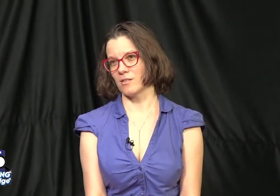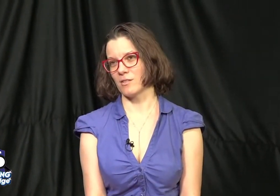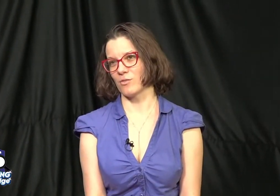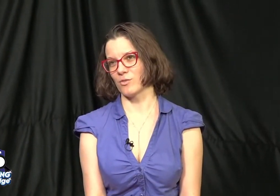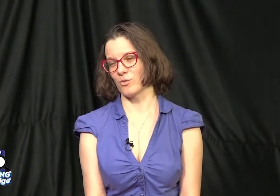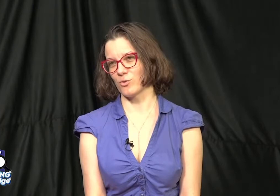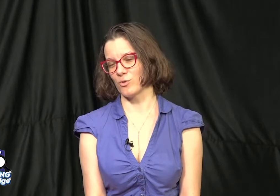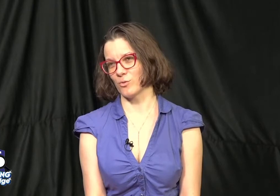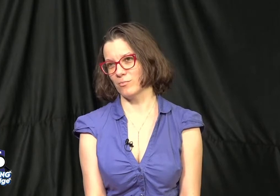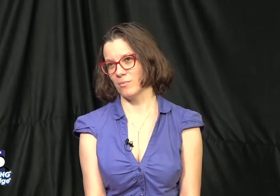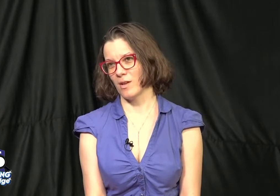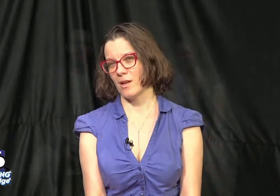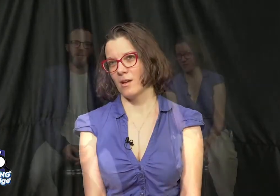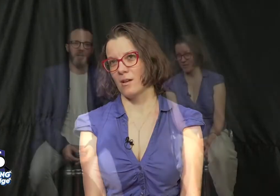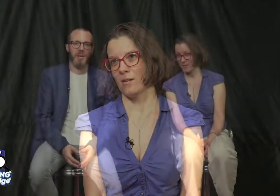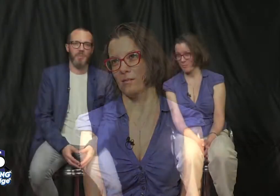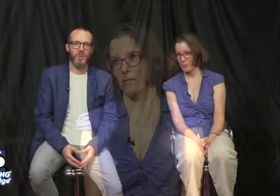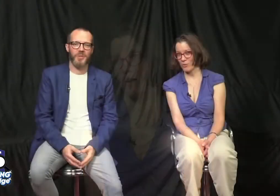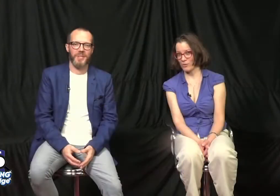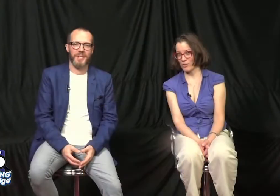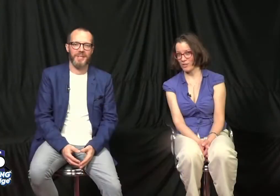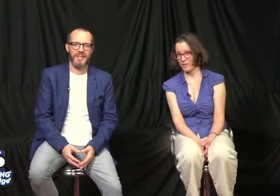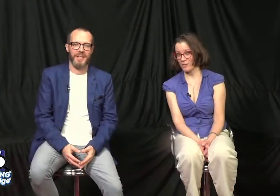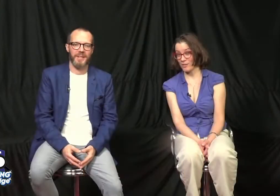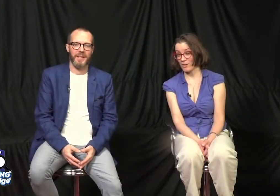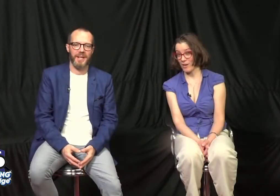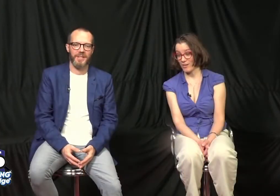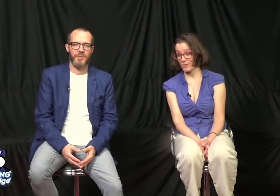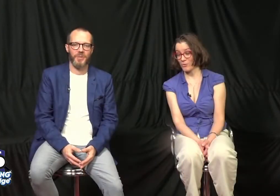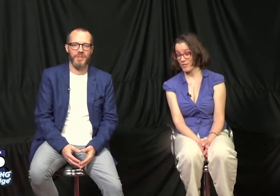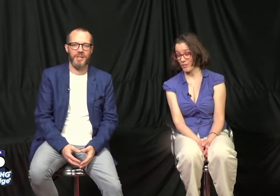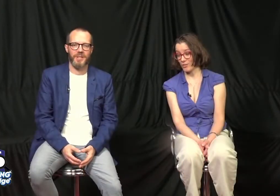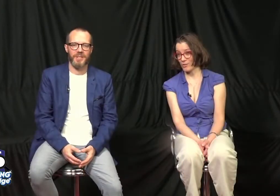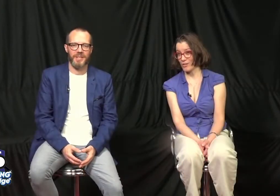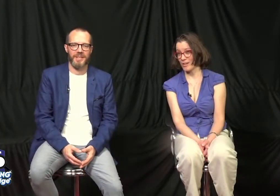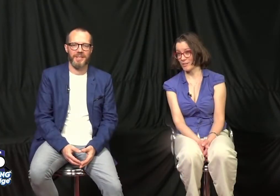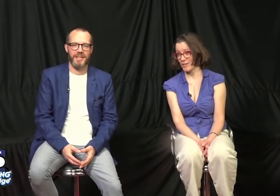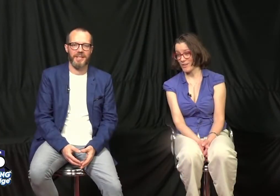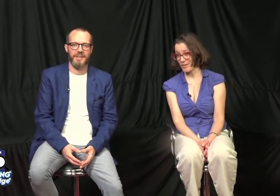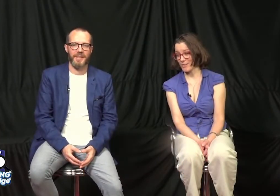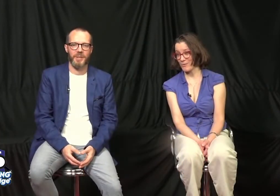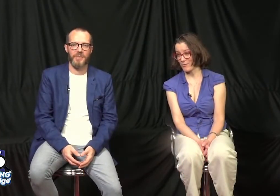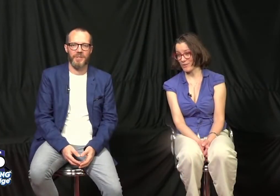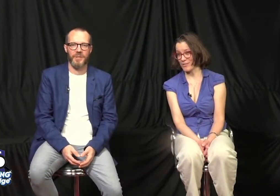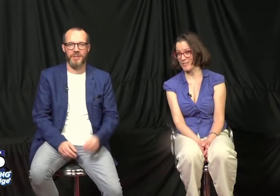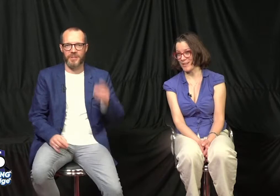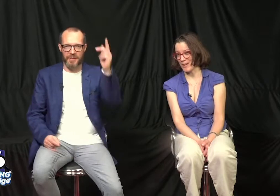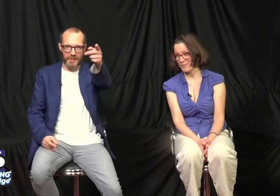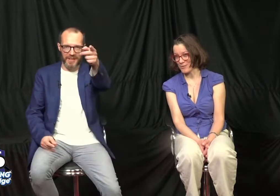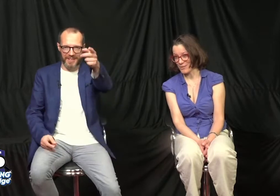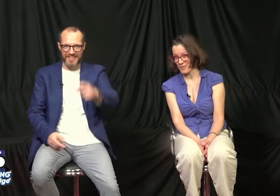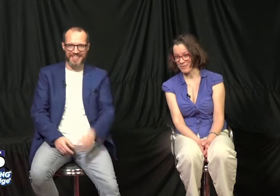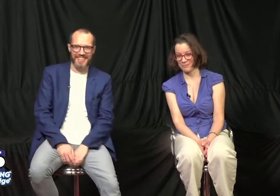this consortium. Keep watching cutting-edge research at Kenyatta University Television.